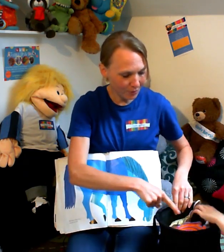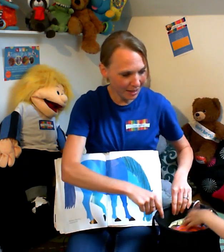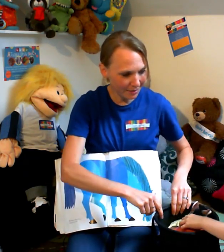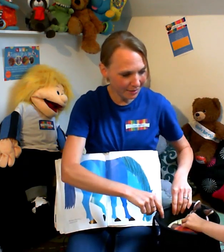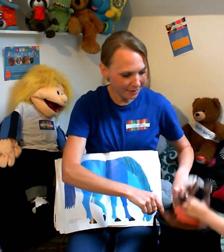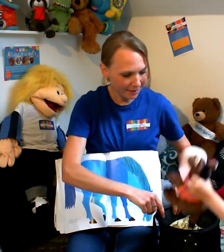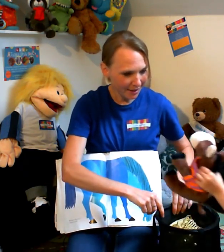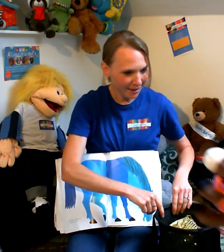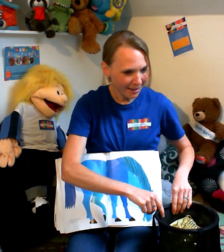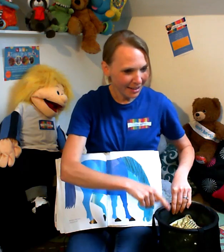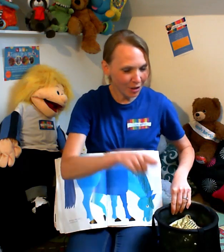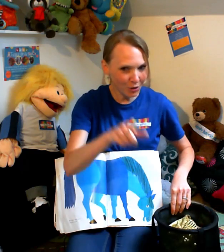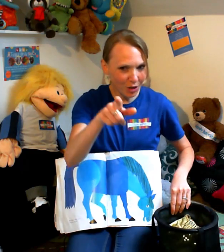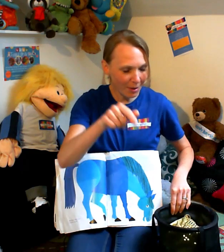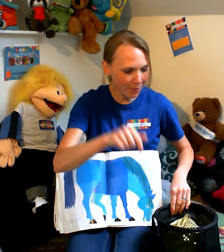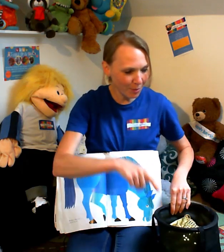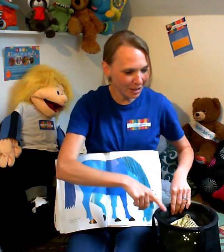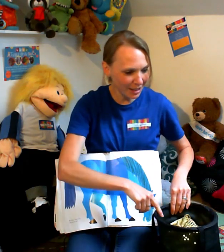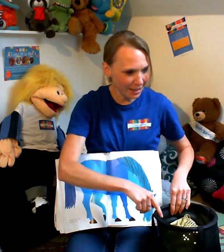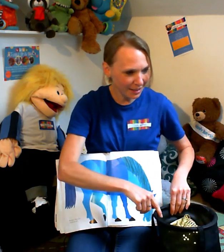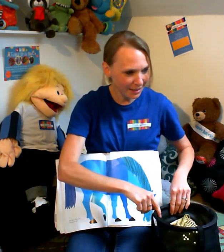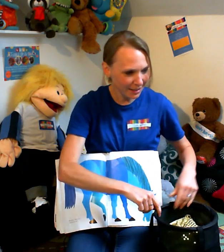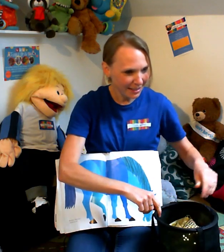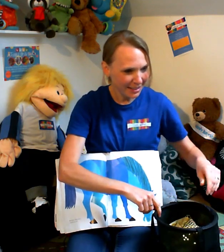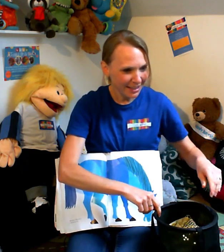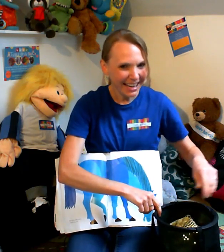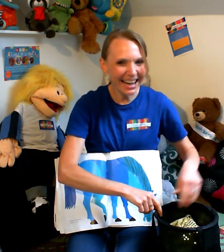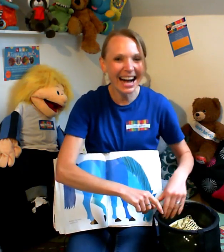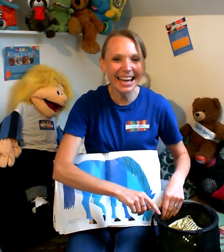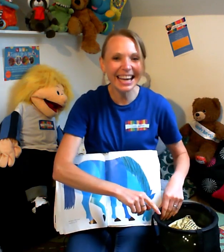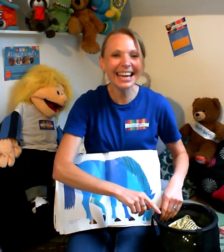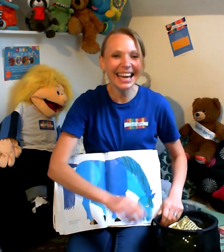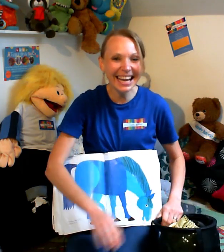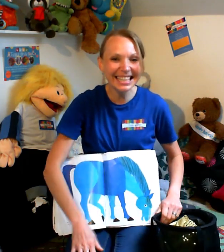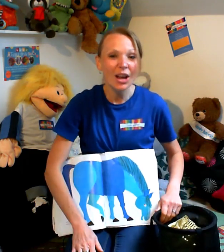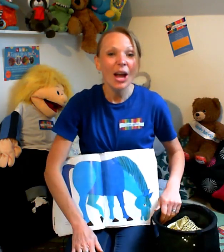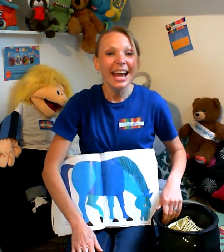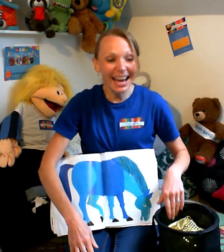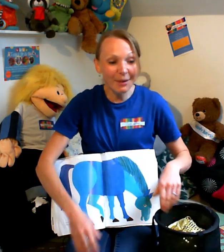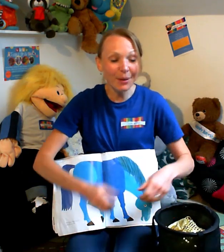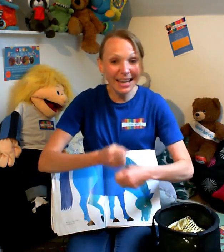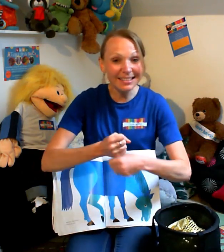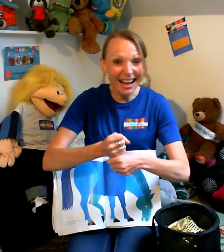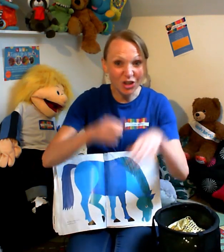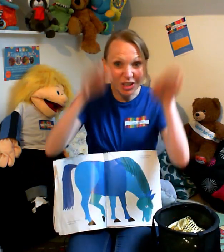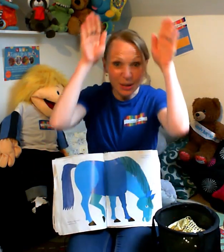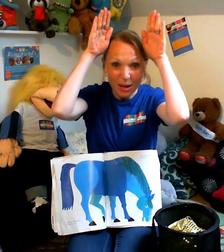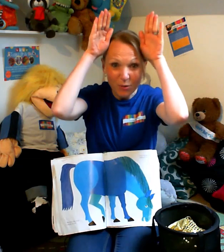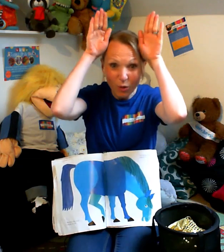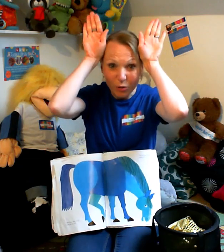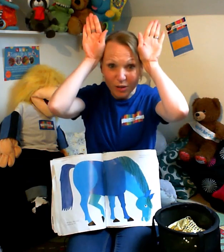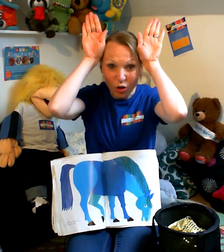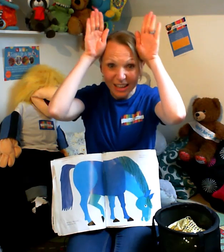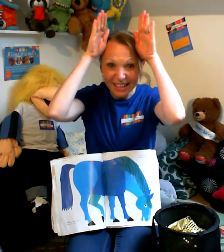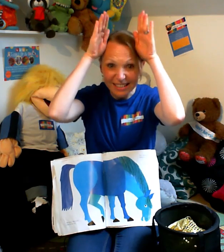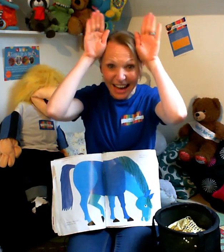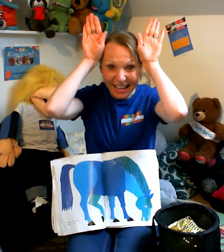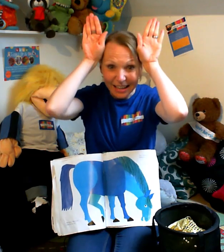this? Horse. Can you show everybody? Donkey. It is. It's actually, we've gone for a donkey today.